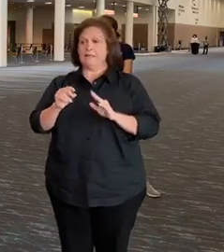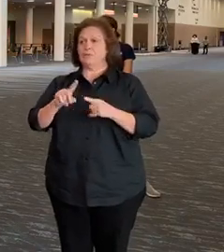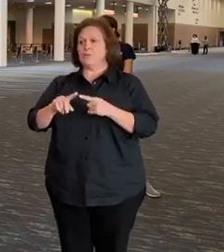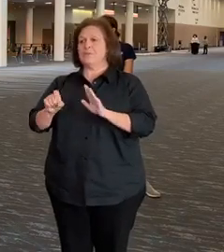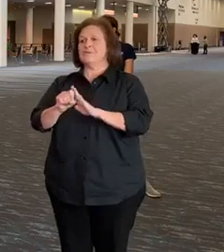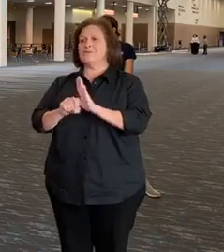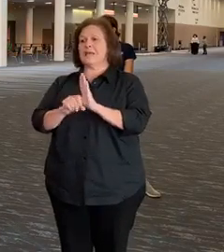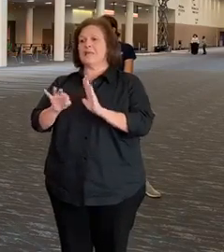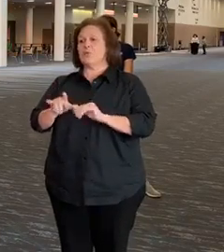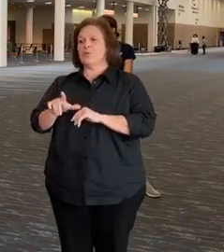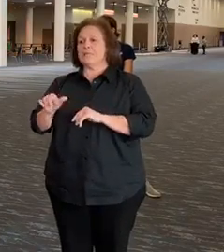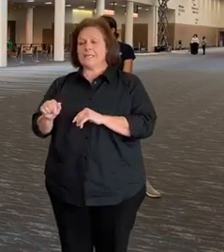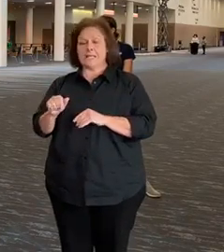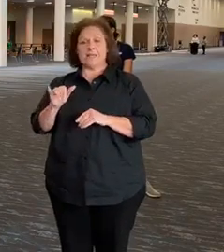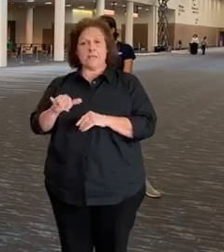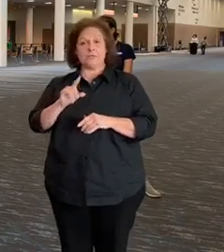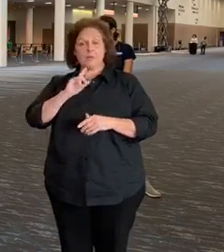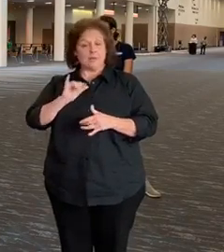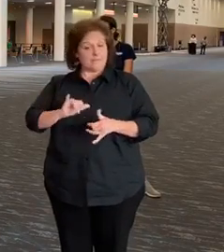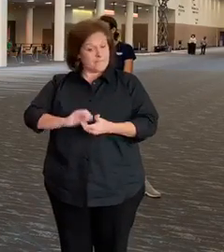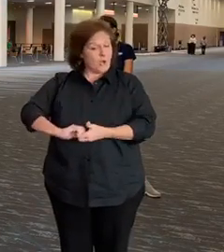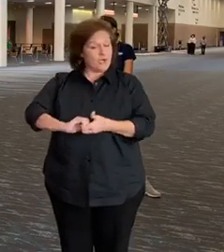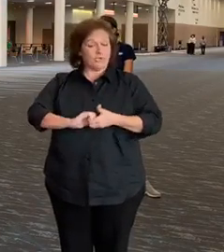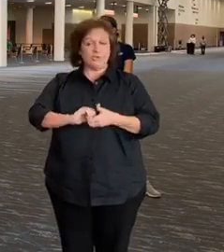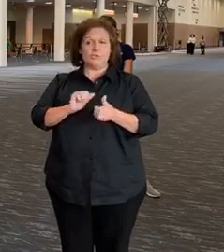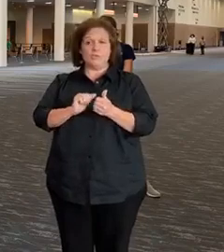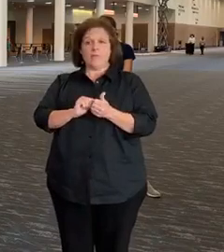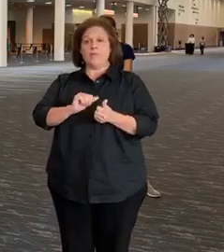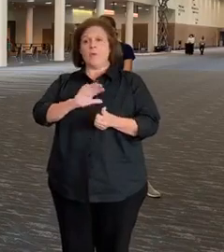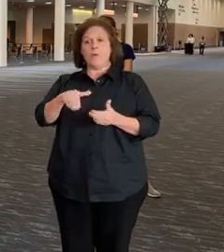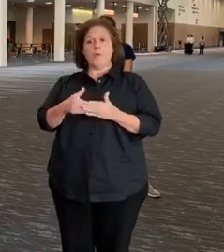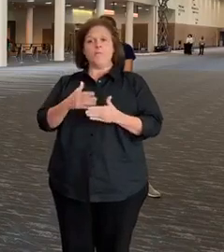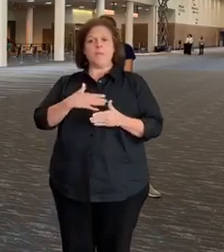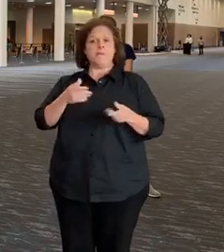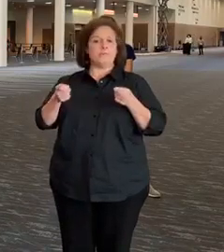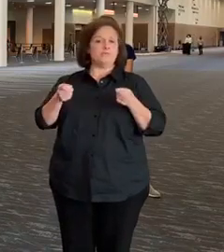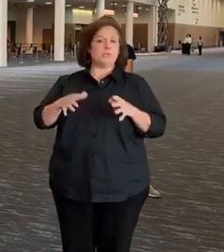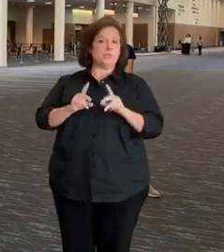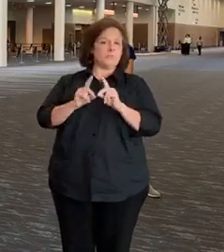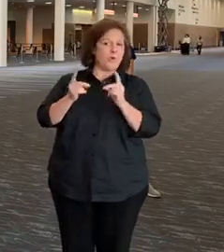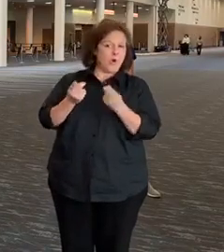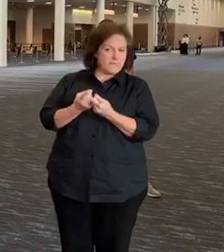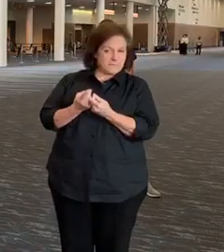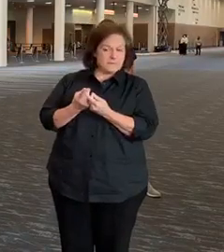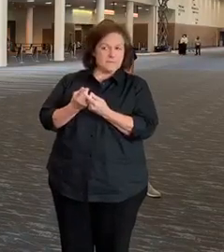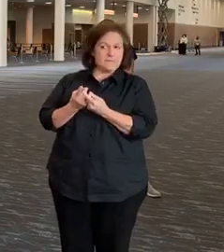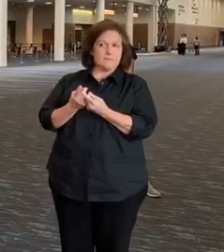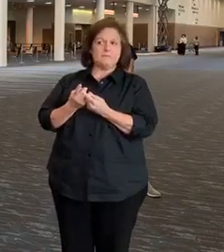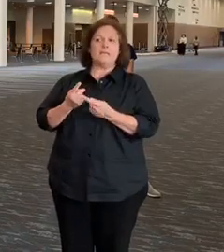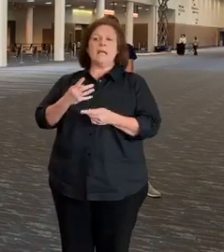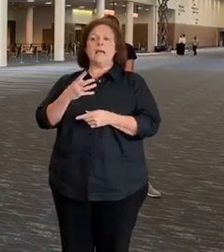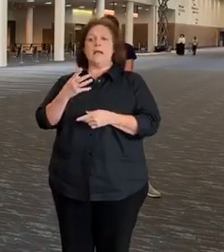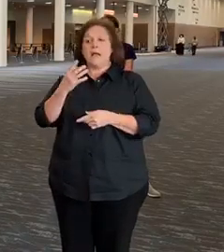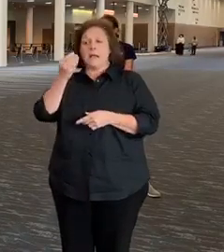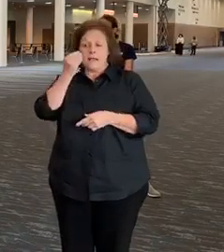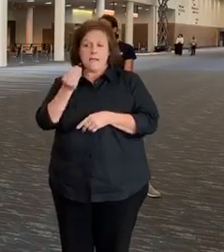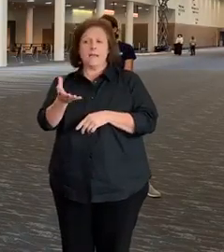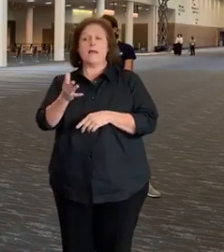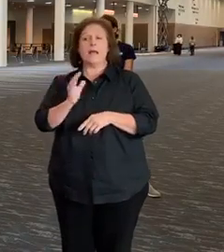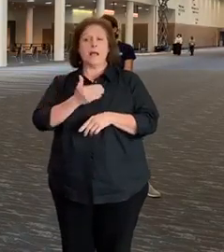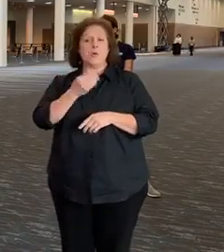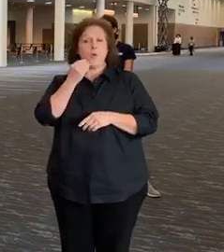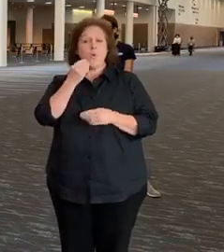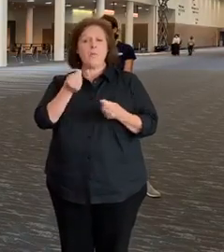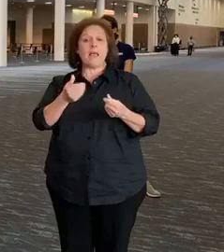state of Louisiana. Again, this has been a partnership with all of my administrative departments for the most part, but I tell you, our